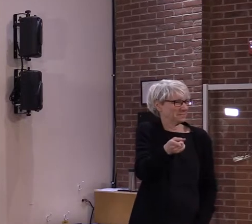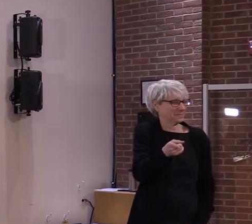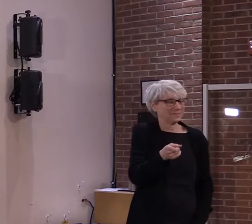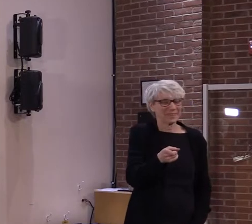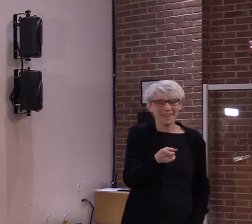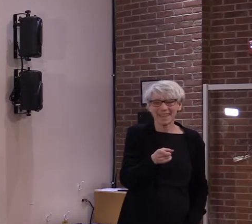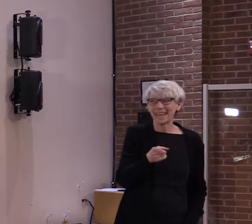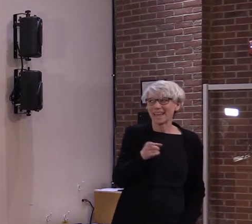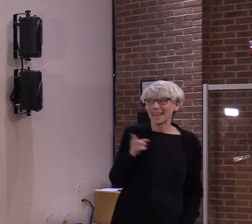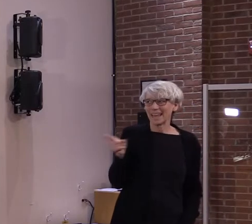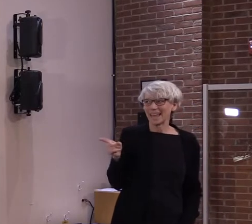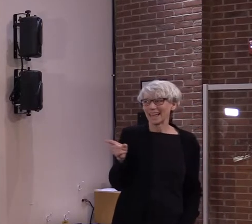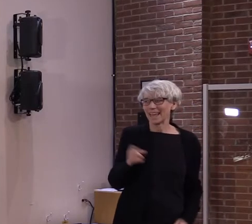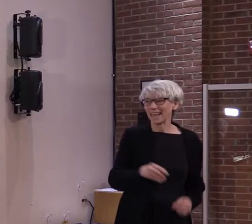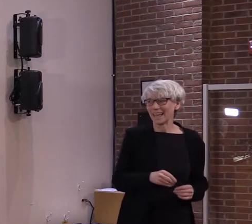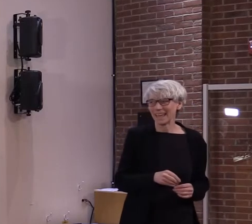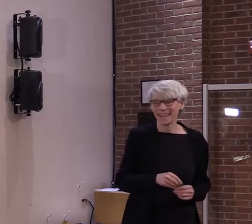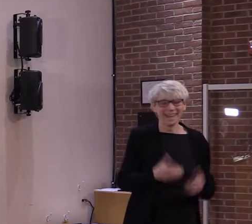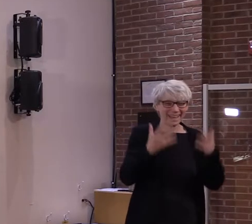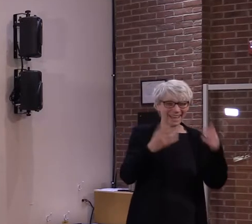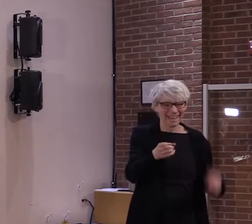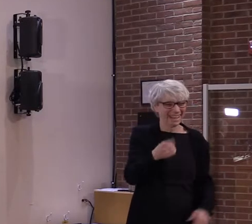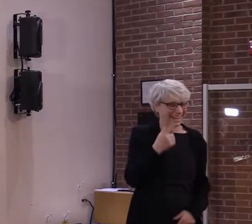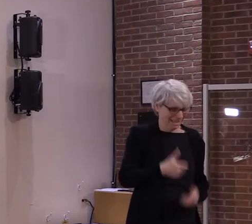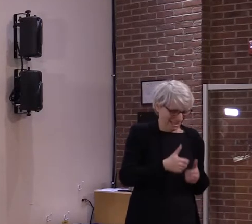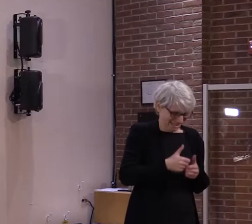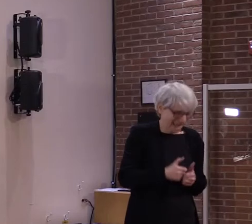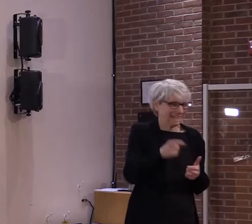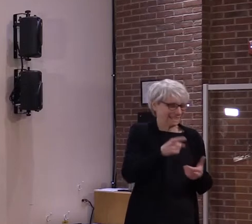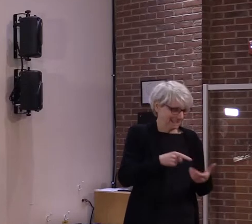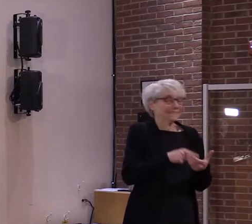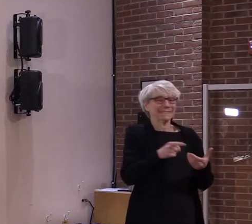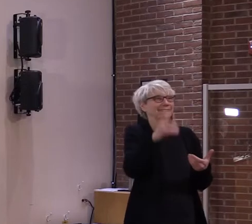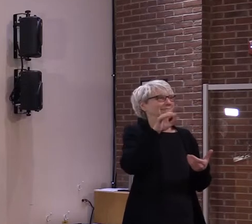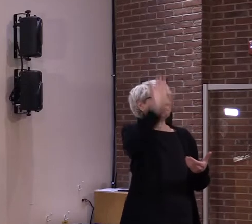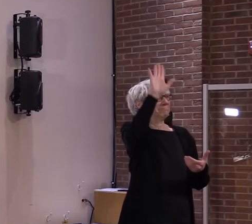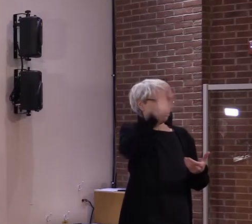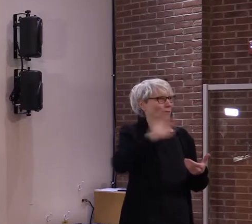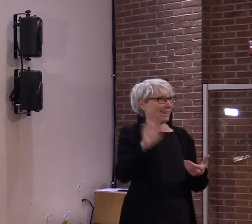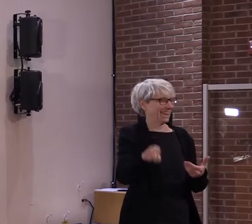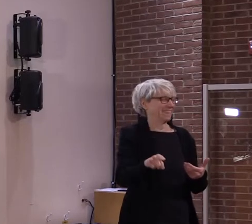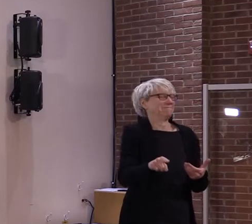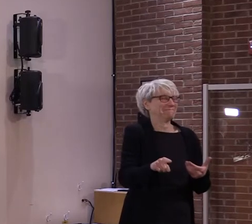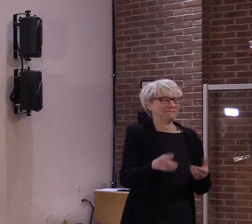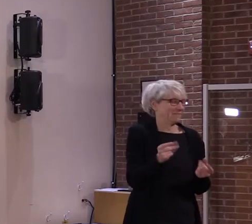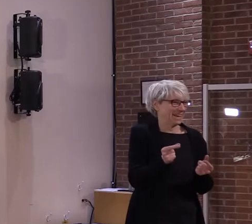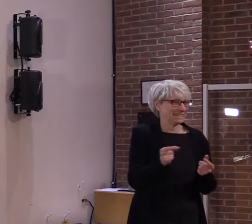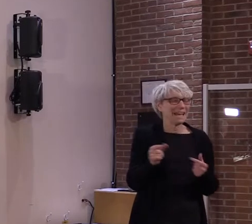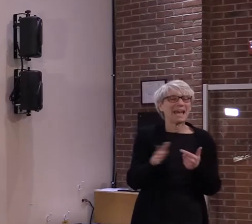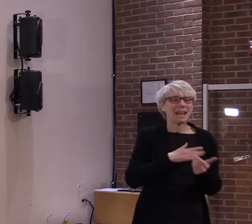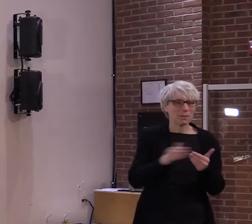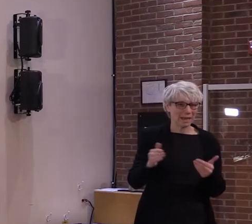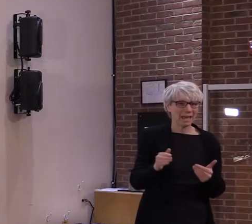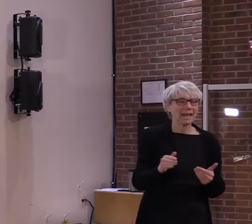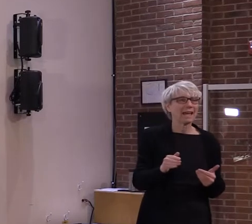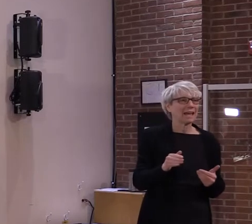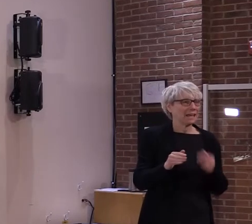the notion of Texas nowadays. It is on there right now. It's one dose or two